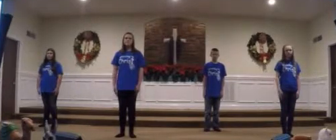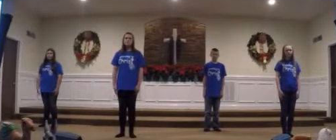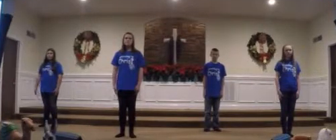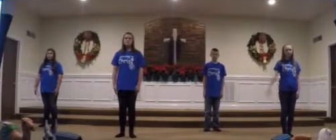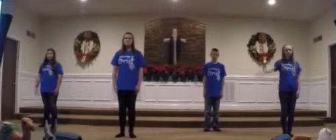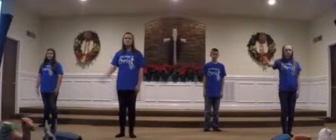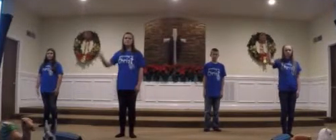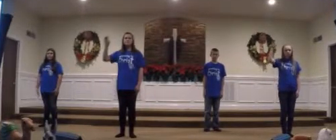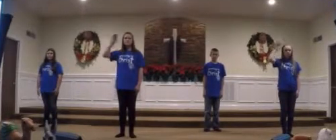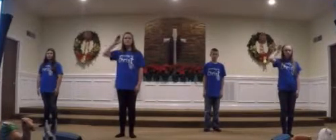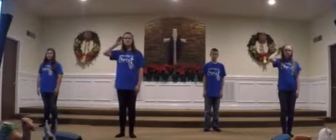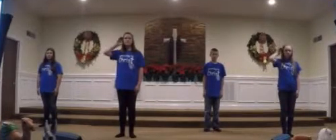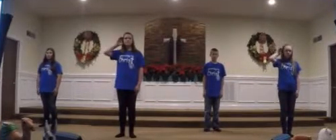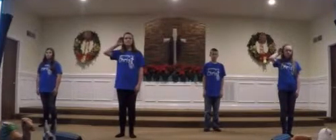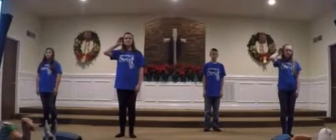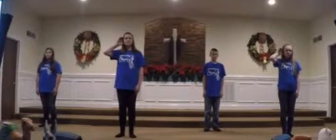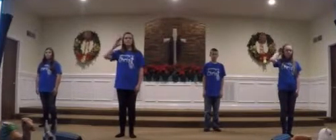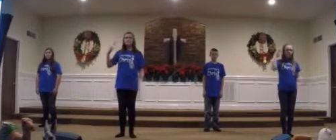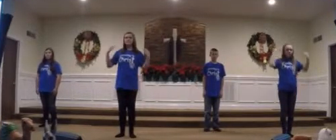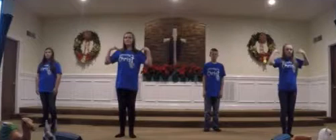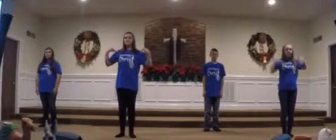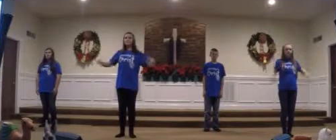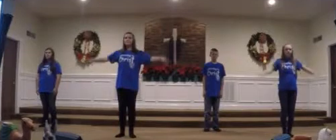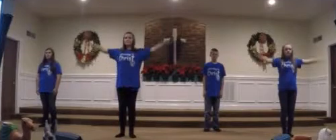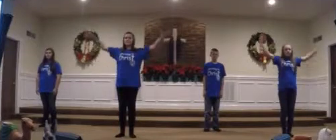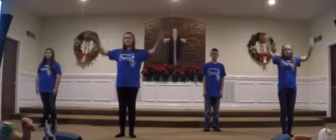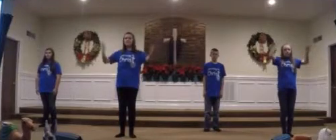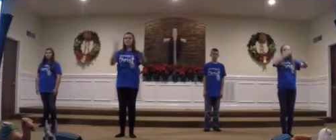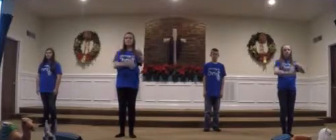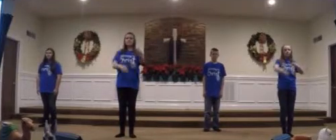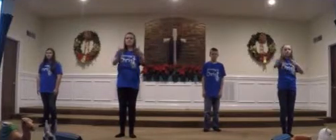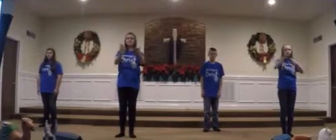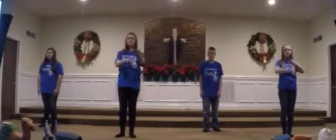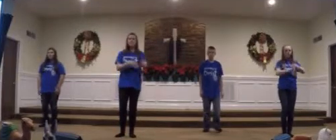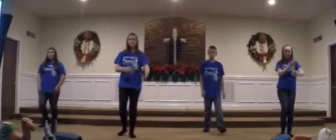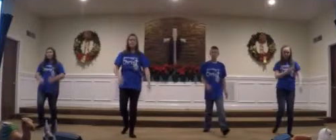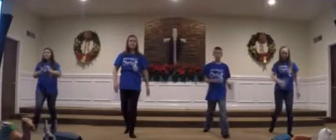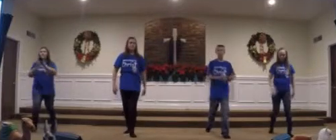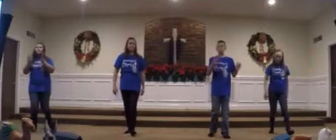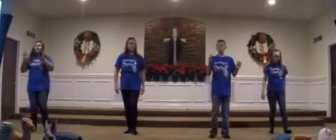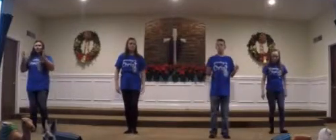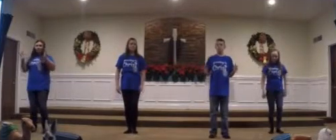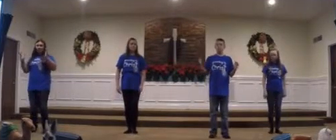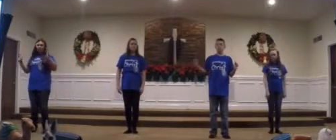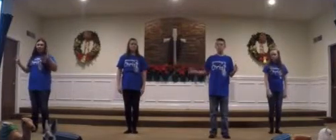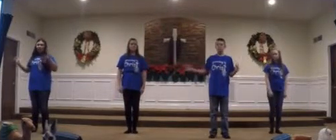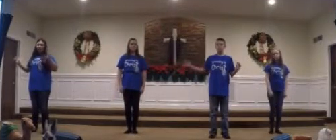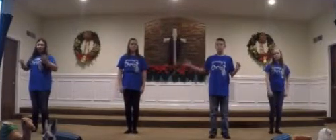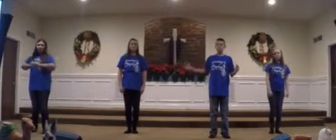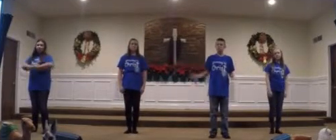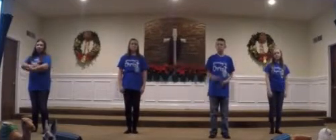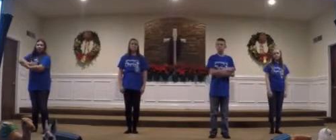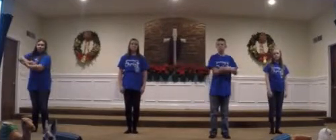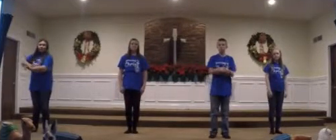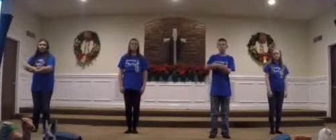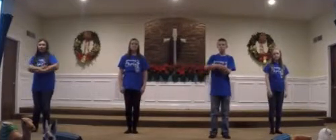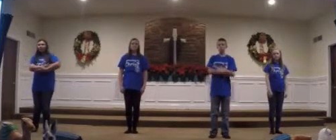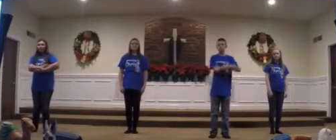The herald angels sing Glory to the newborn